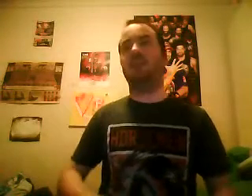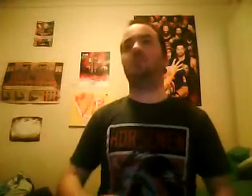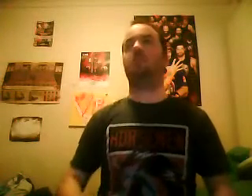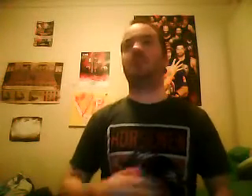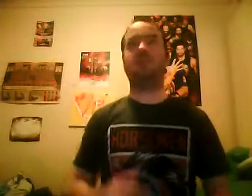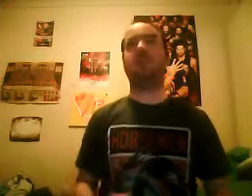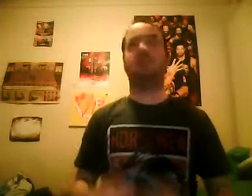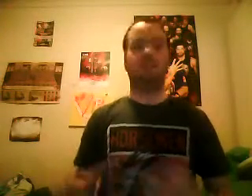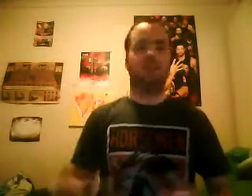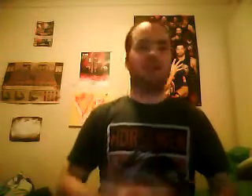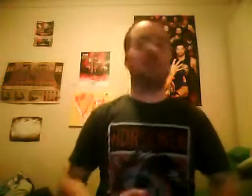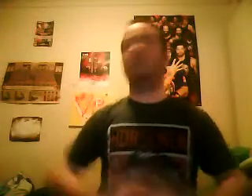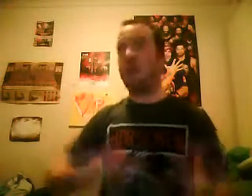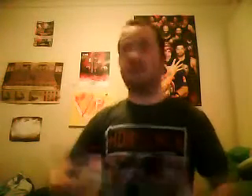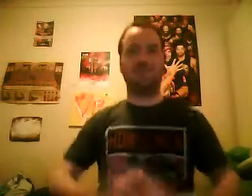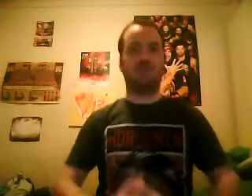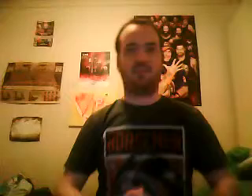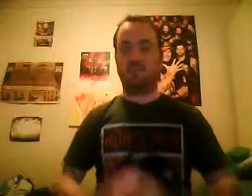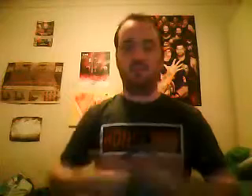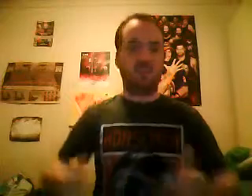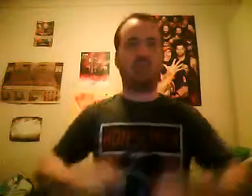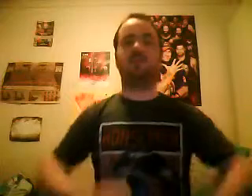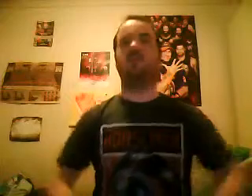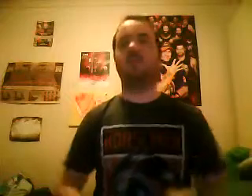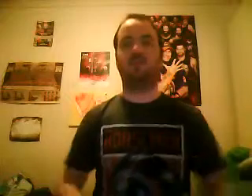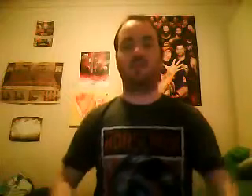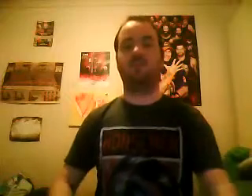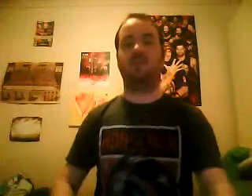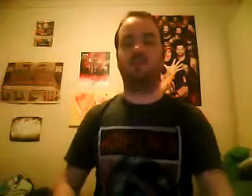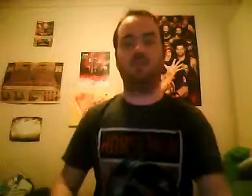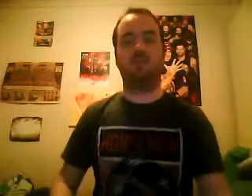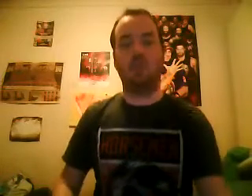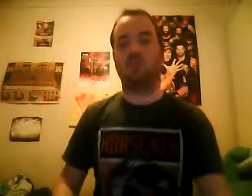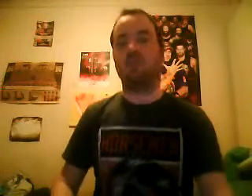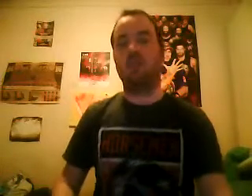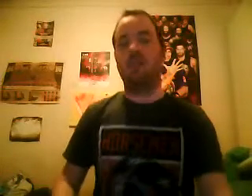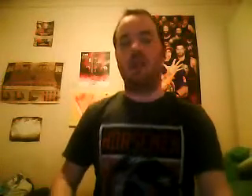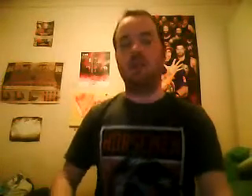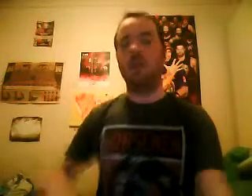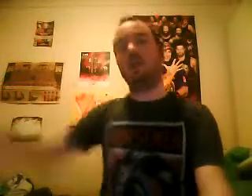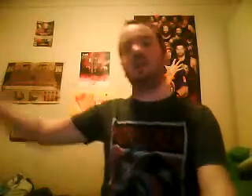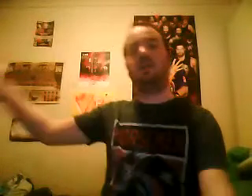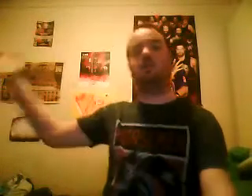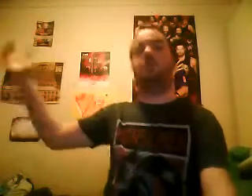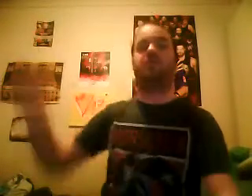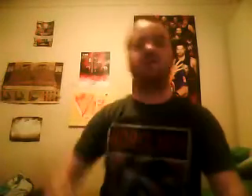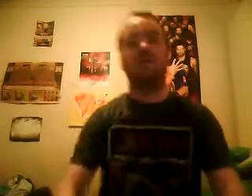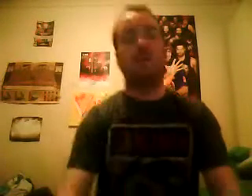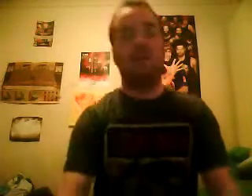Claymore kick, and Elias becomes the new 24/7 champion, and then I get all those